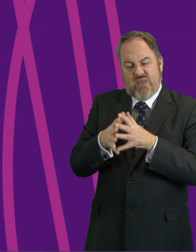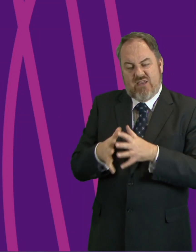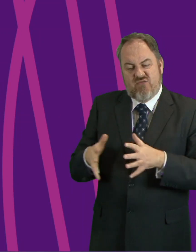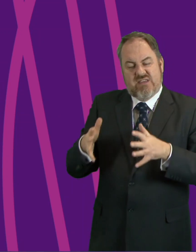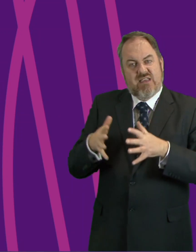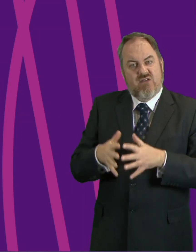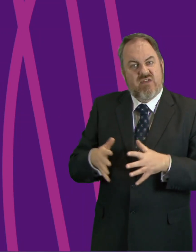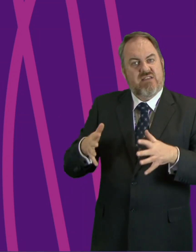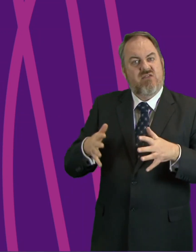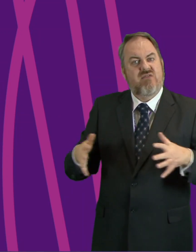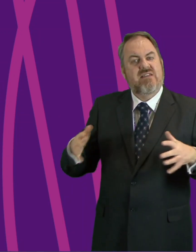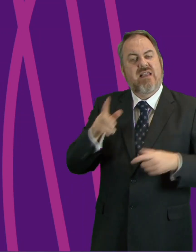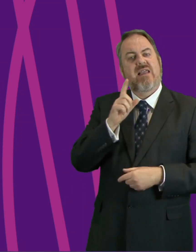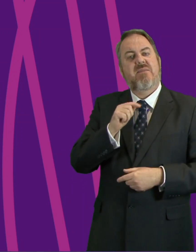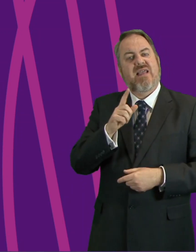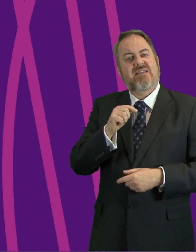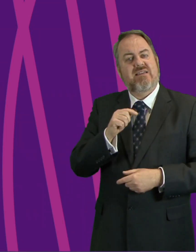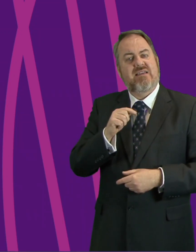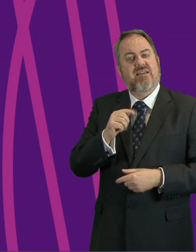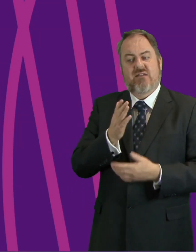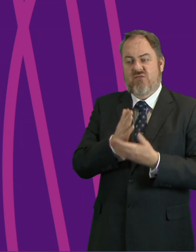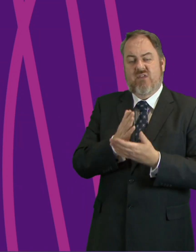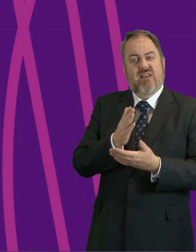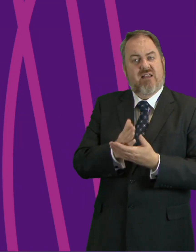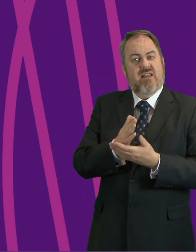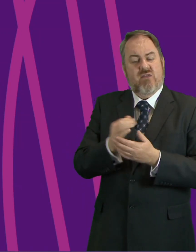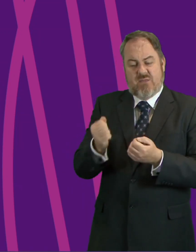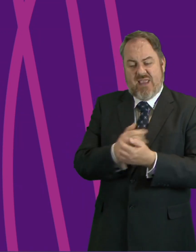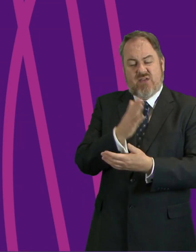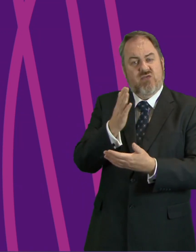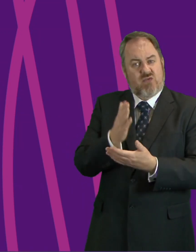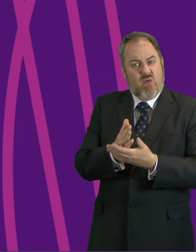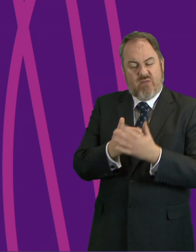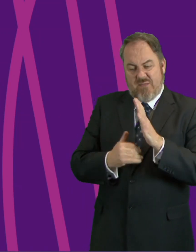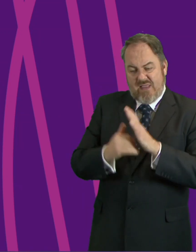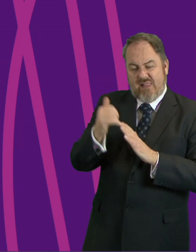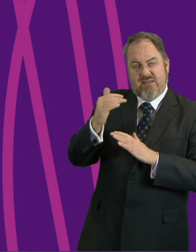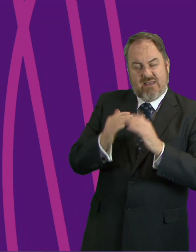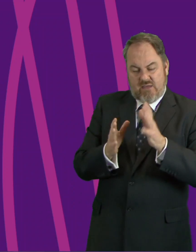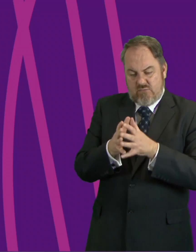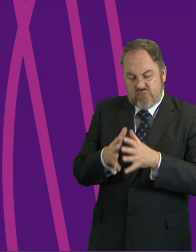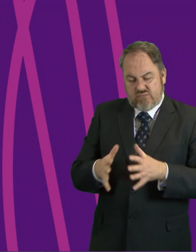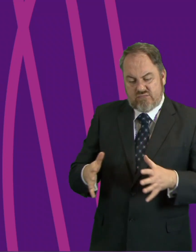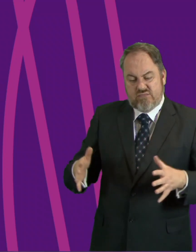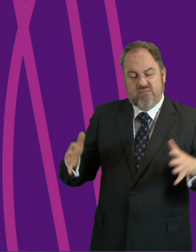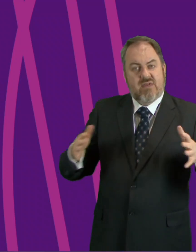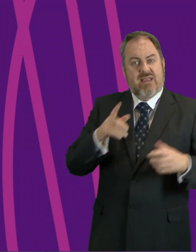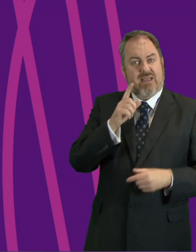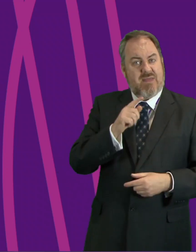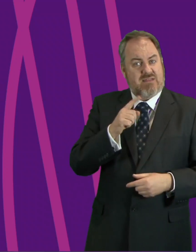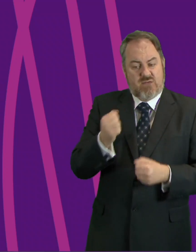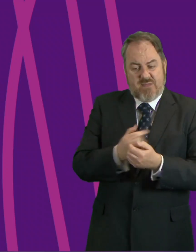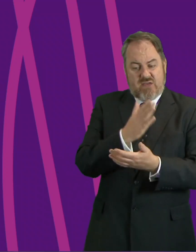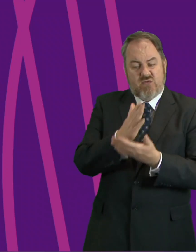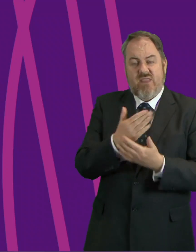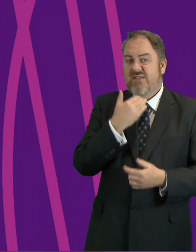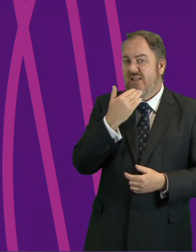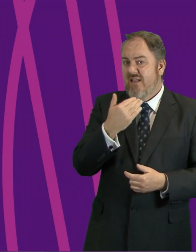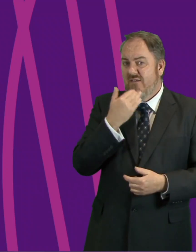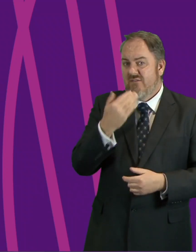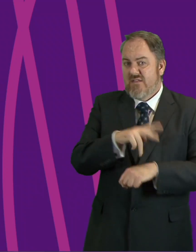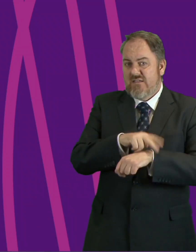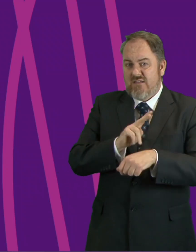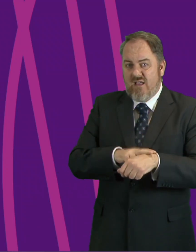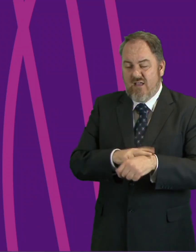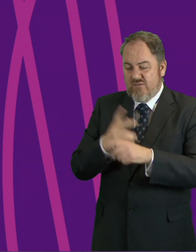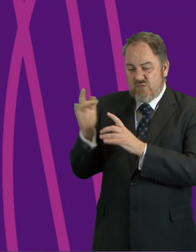ever taken away capacity in Scotland from the start of this outbreak. We've been building up testing capacity. What we need to do is get it